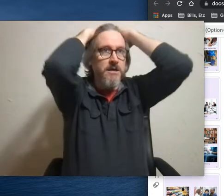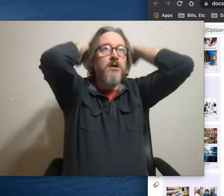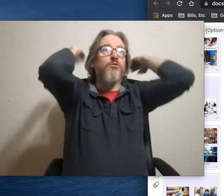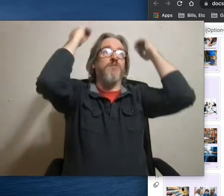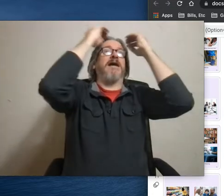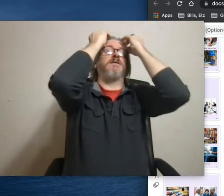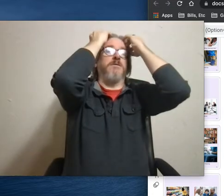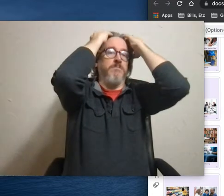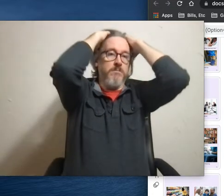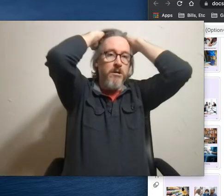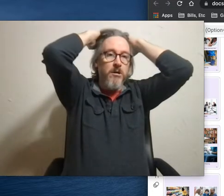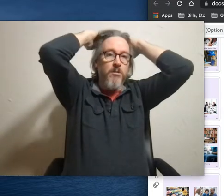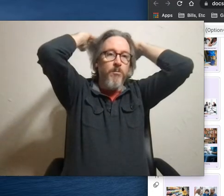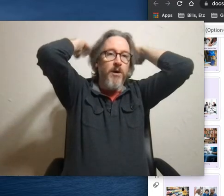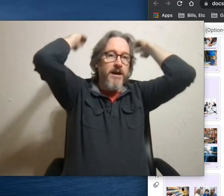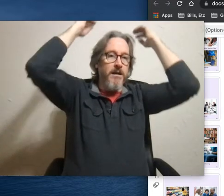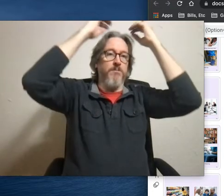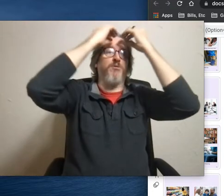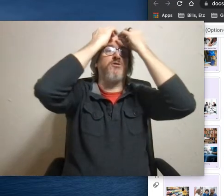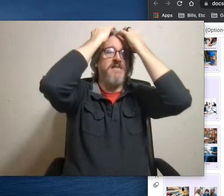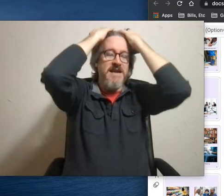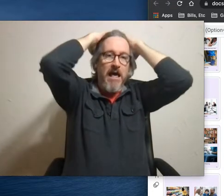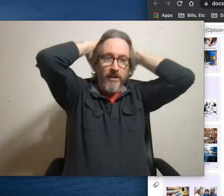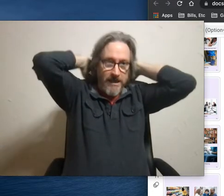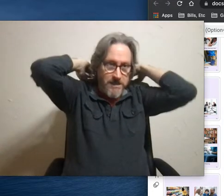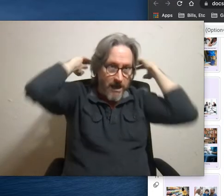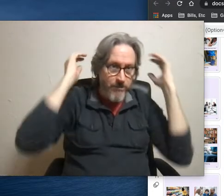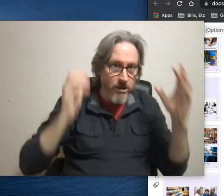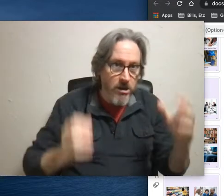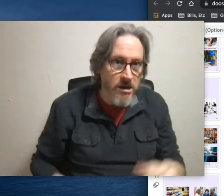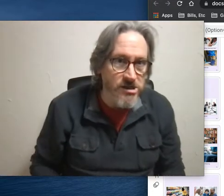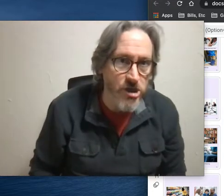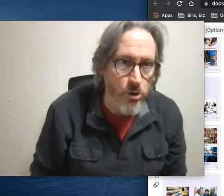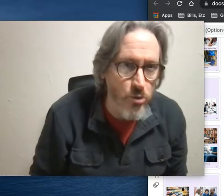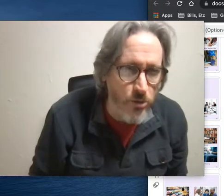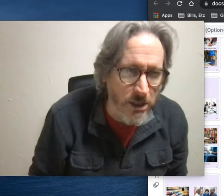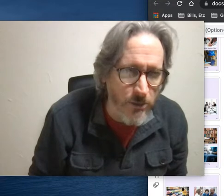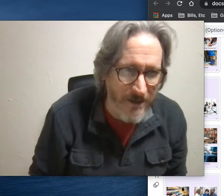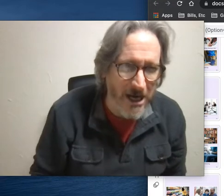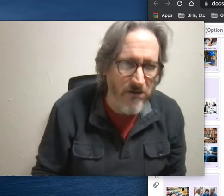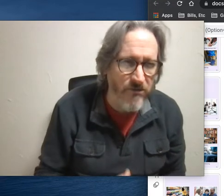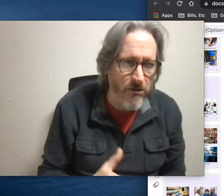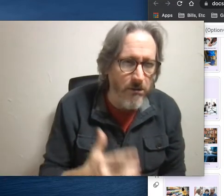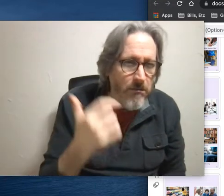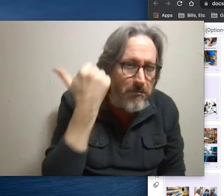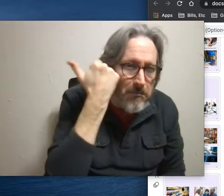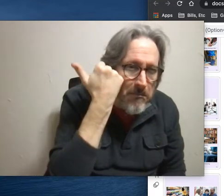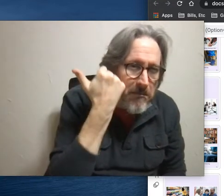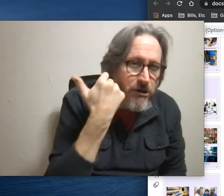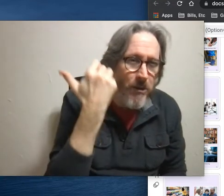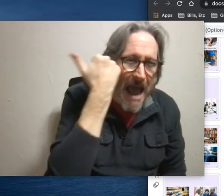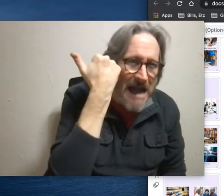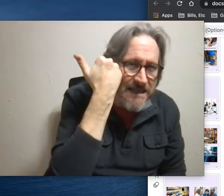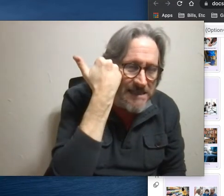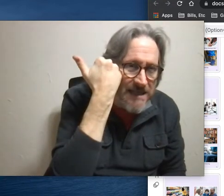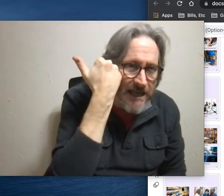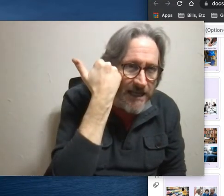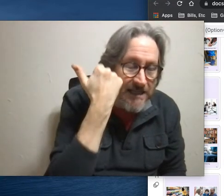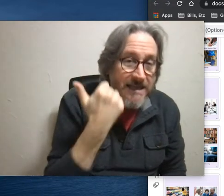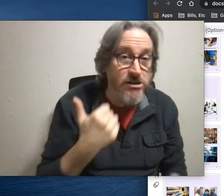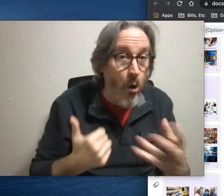not rectum, but personality type. So you really want to be careful. You don't want to